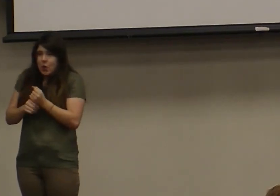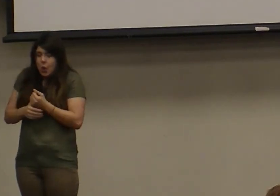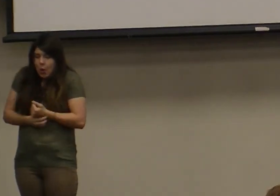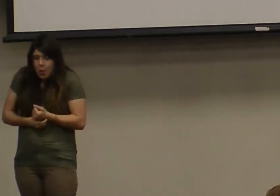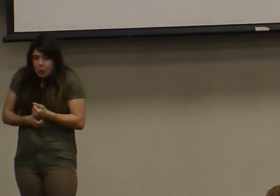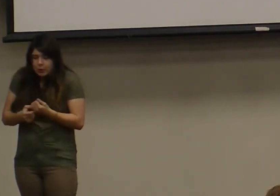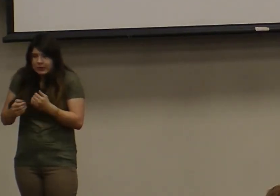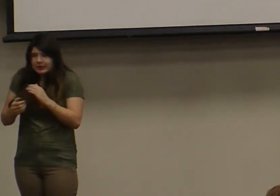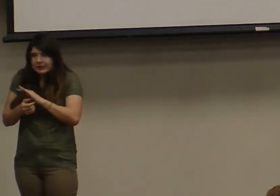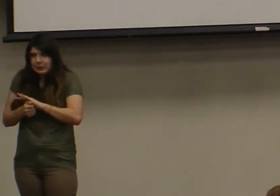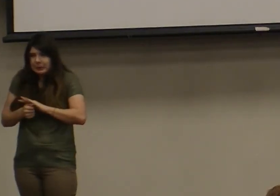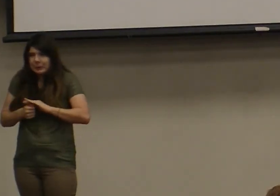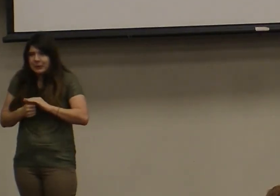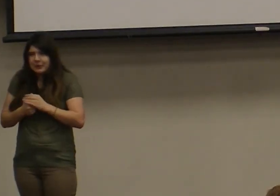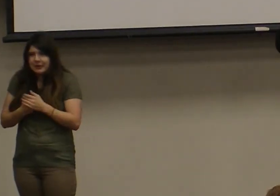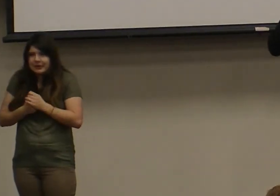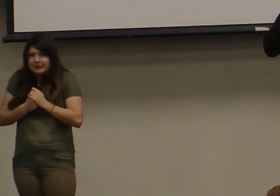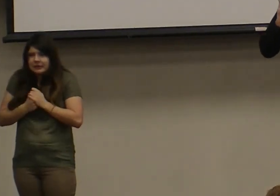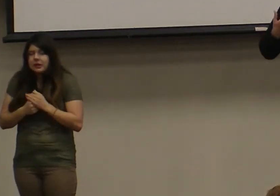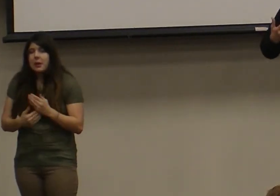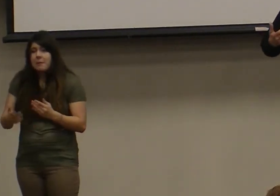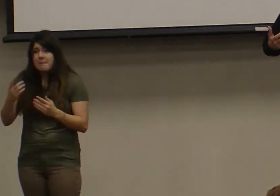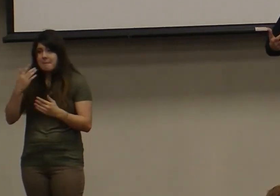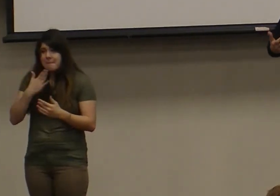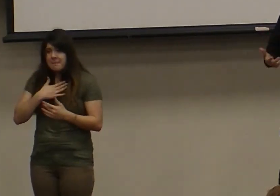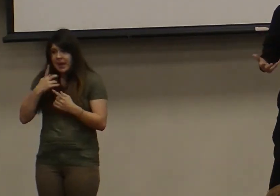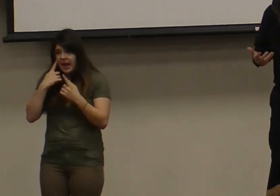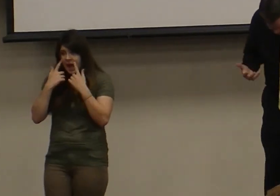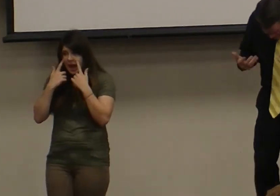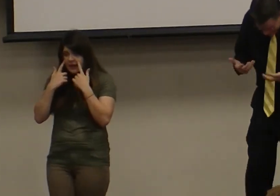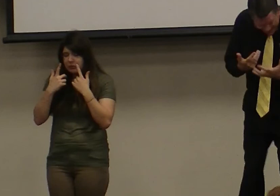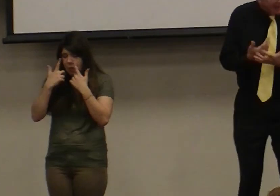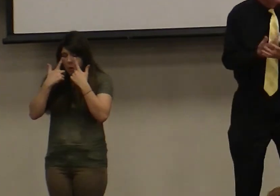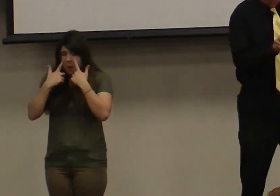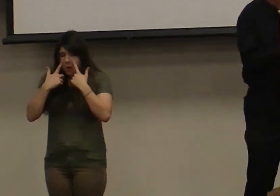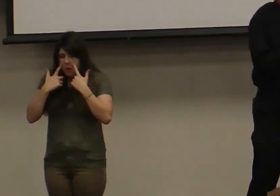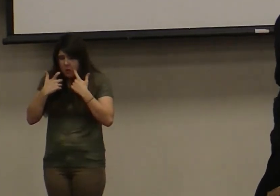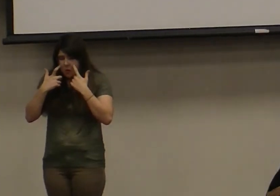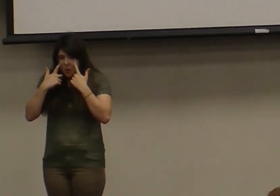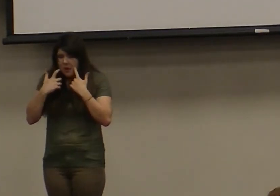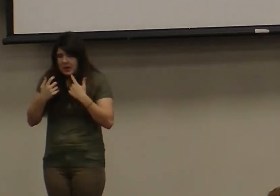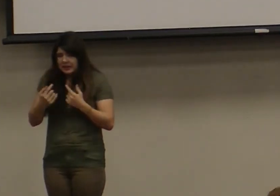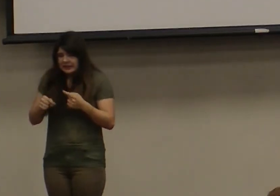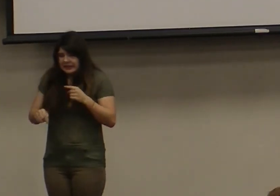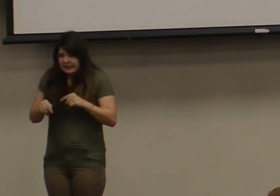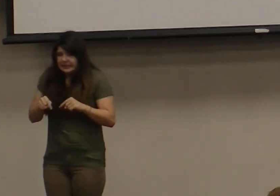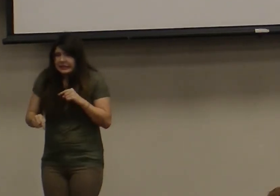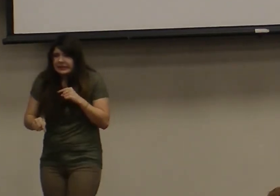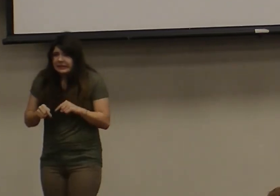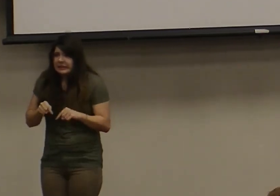and caress it. My eyes began to water. My feet began to dance.